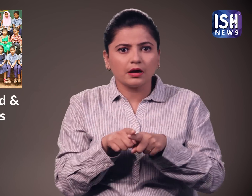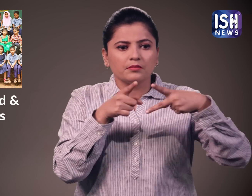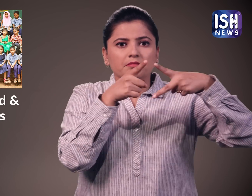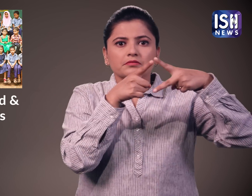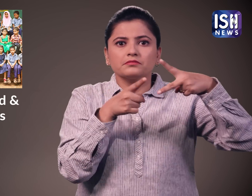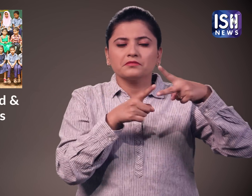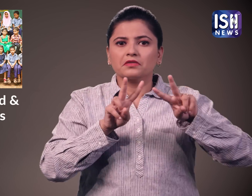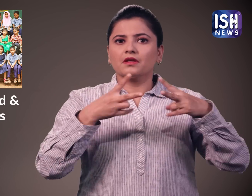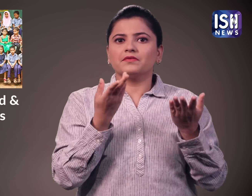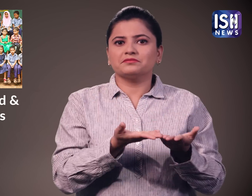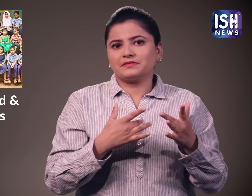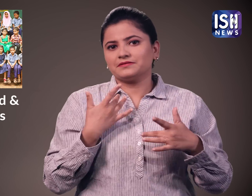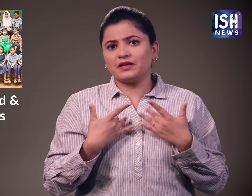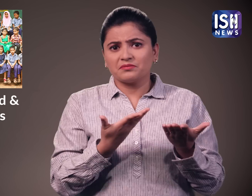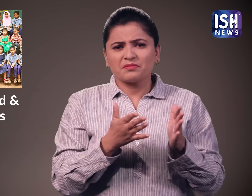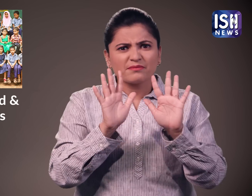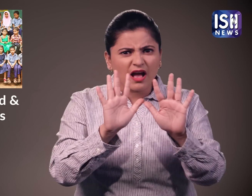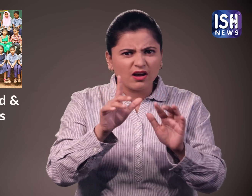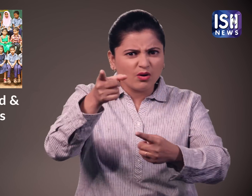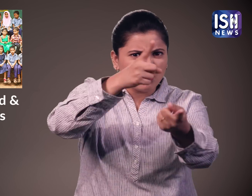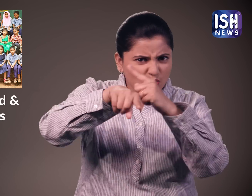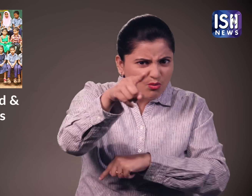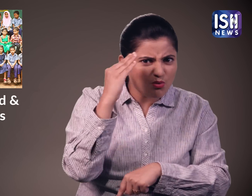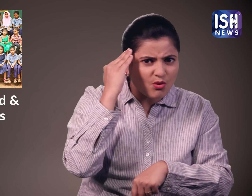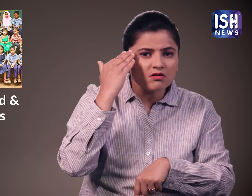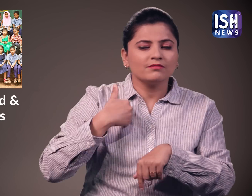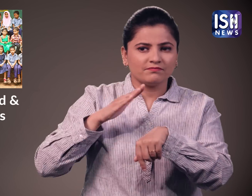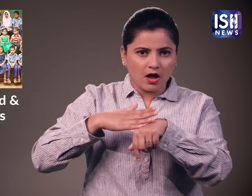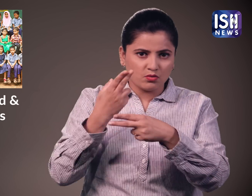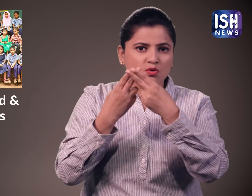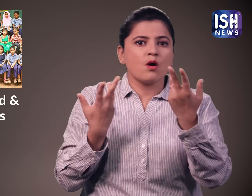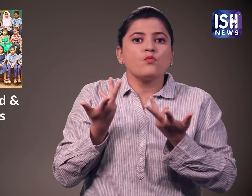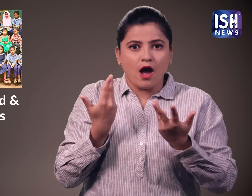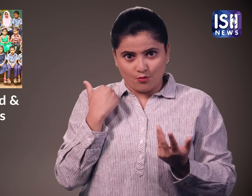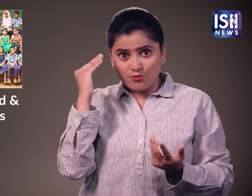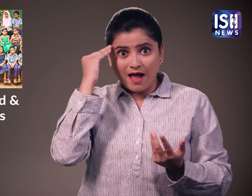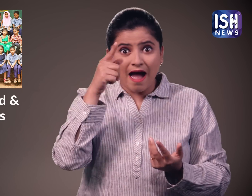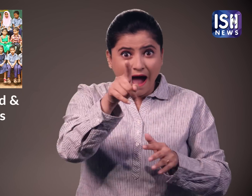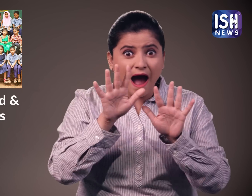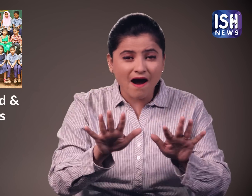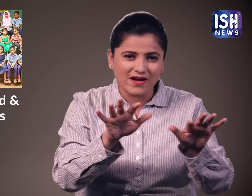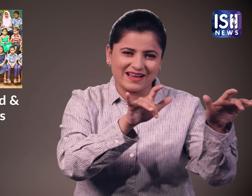Roop Kund and Kodini are such interesting places. You know the answer to these mysteries. Let us know in the comments. us know